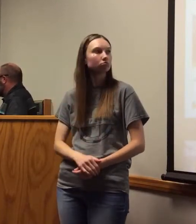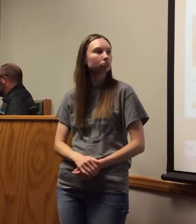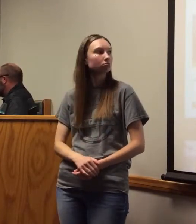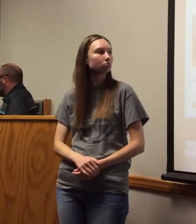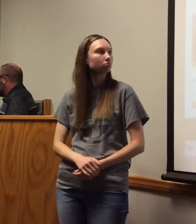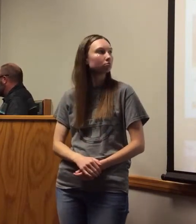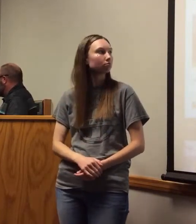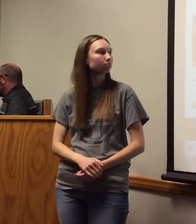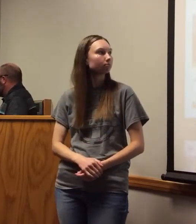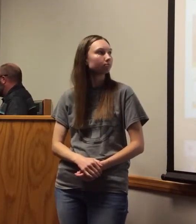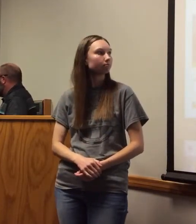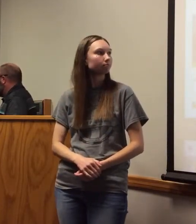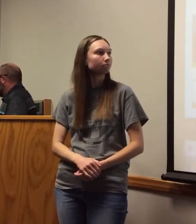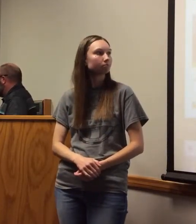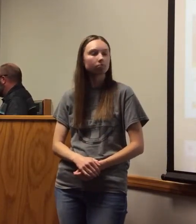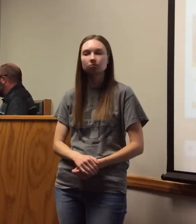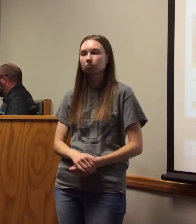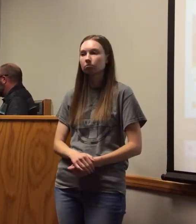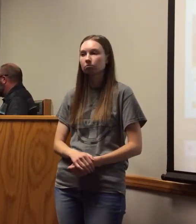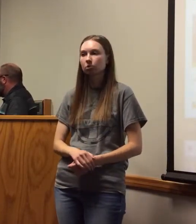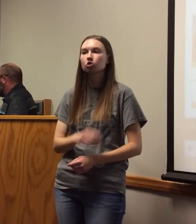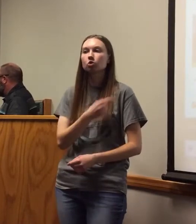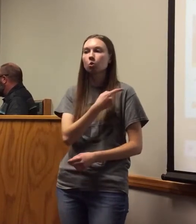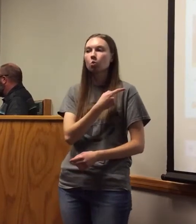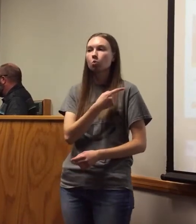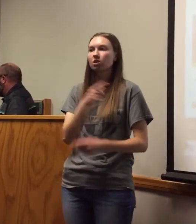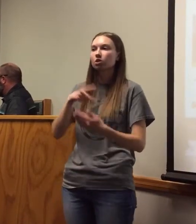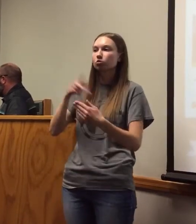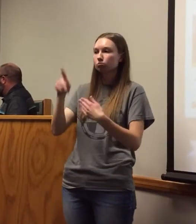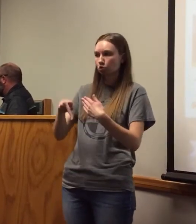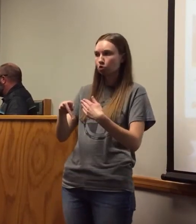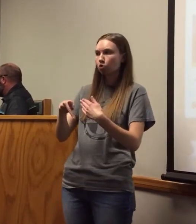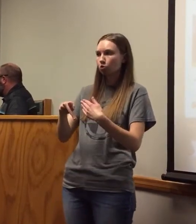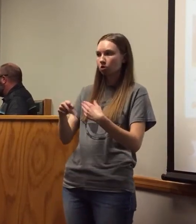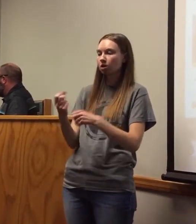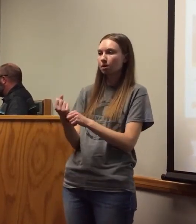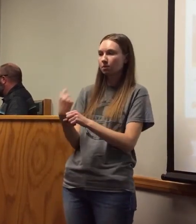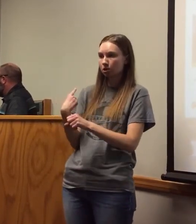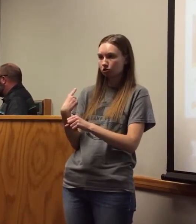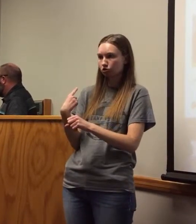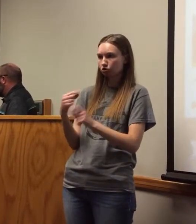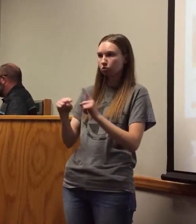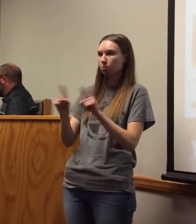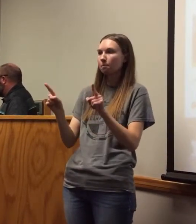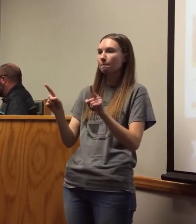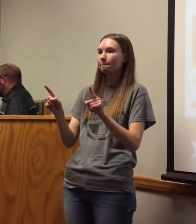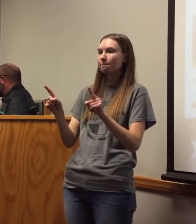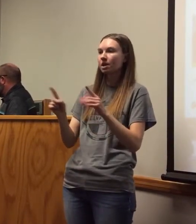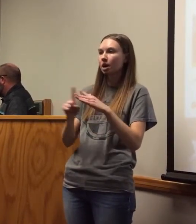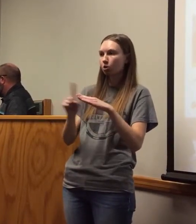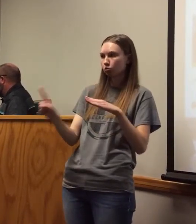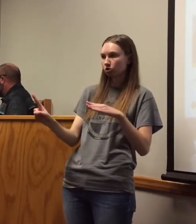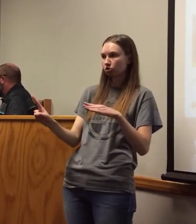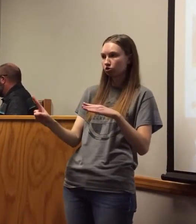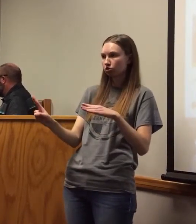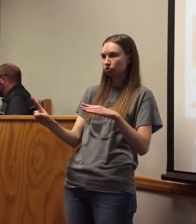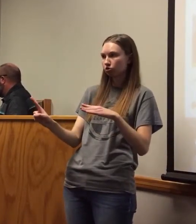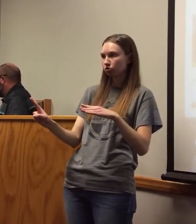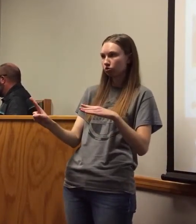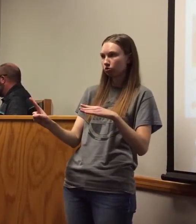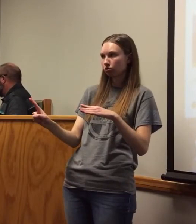So, as Anthony said, this program was just set up last year, but our outreach services actually started back